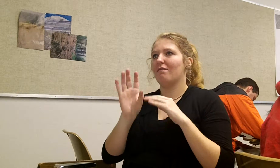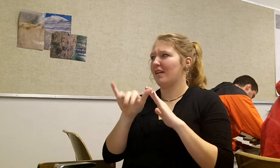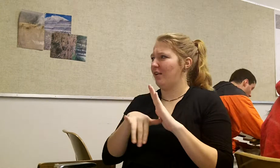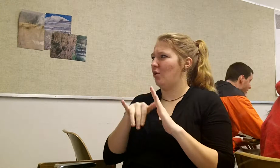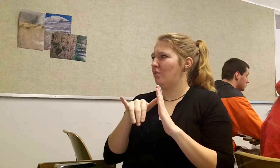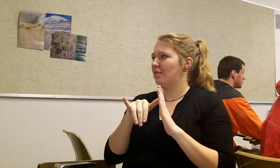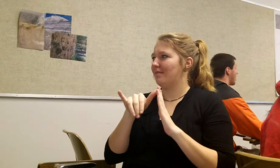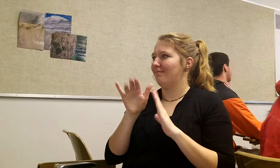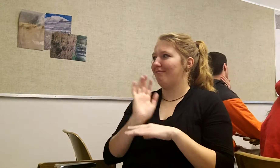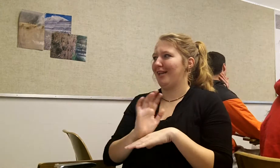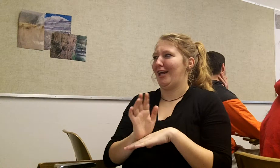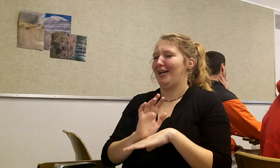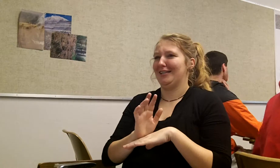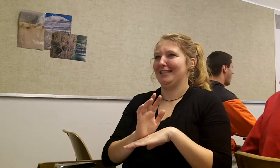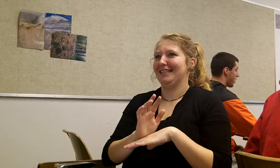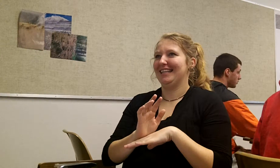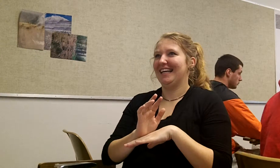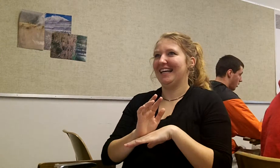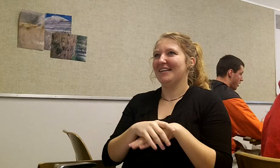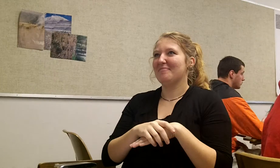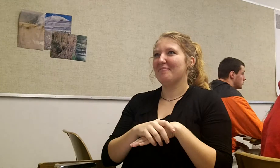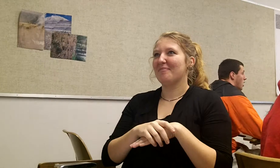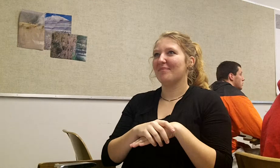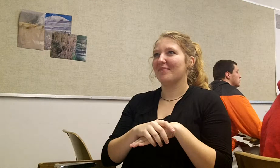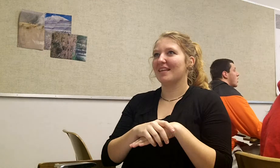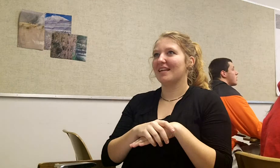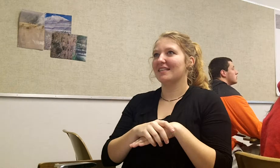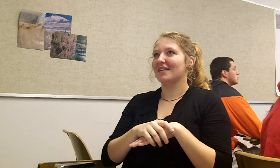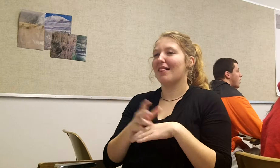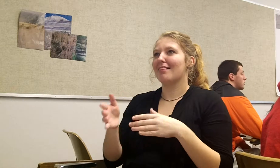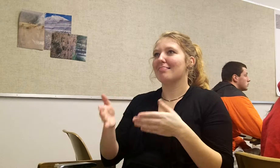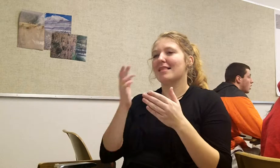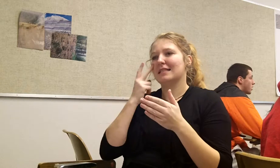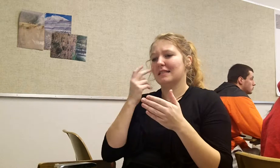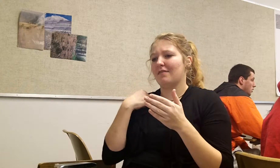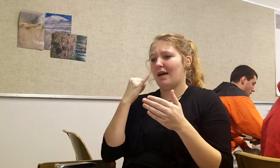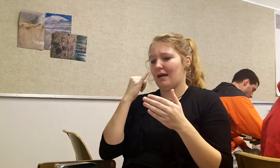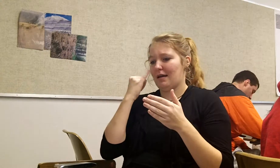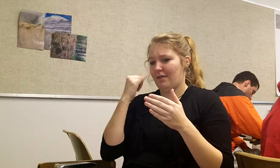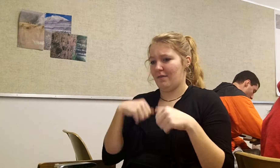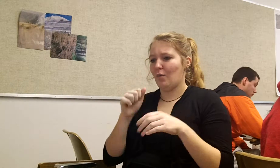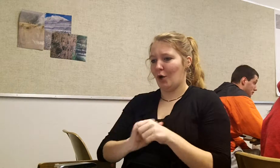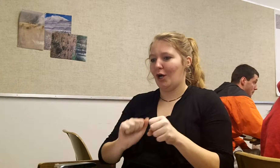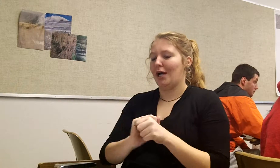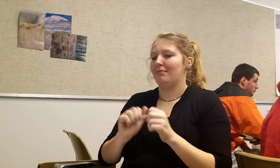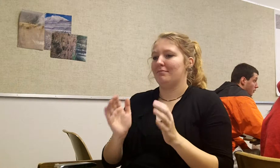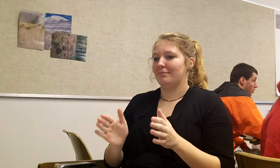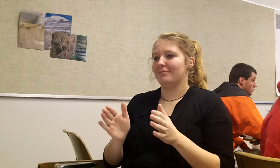chapter 3, and they're actually, I think, really taking a few minutes to look at if I get them to work on this video. Just to refresh your